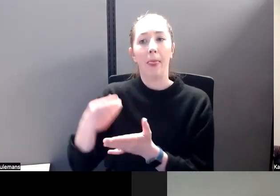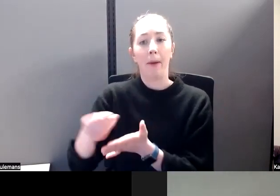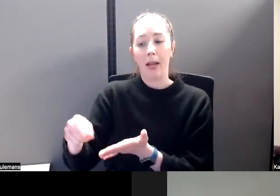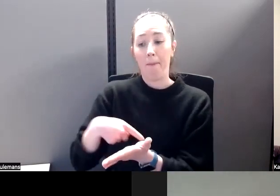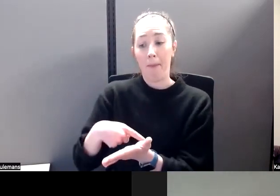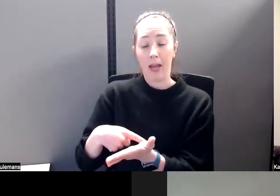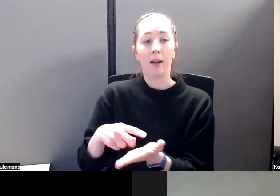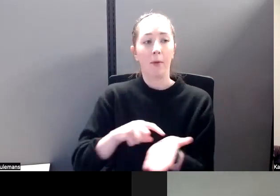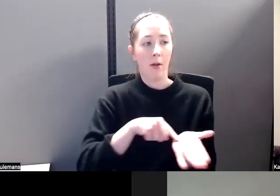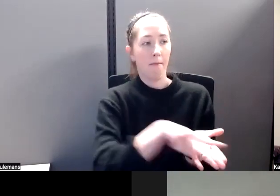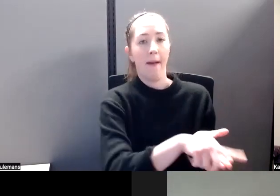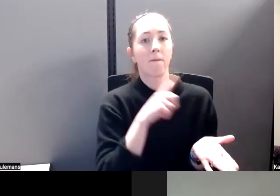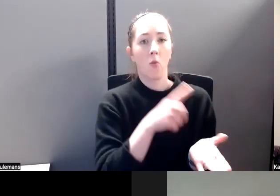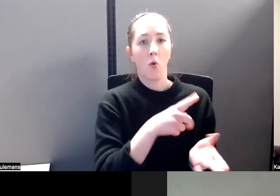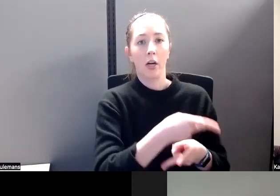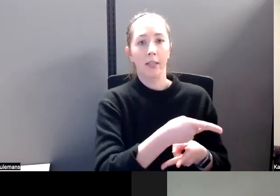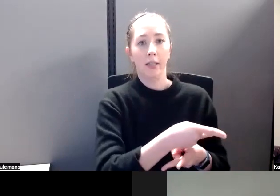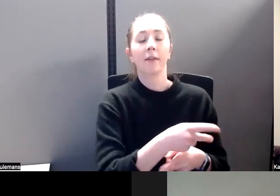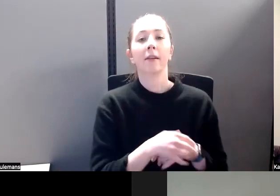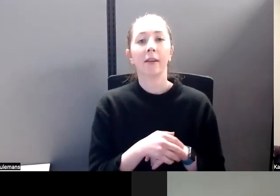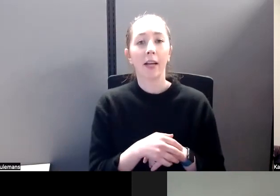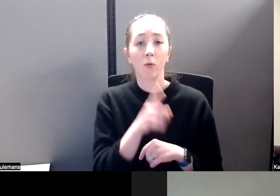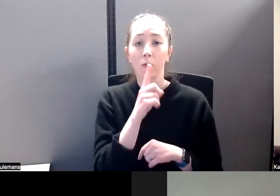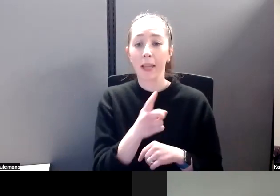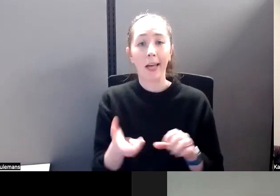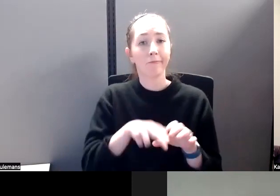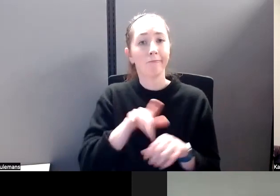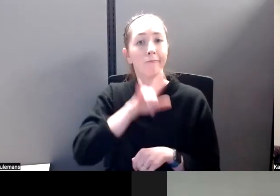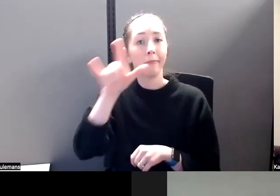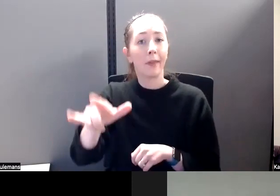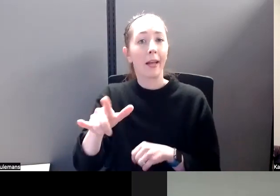plane, and then the rest is history.